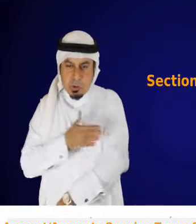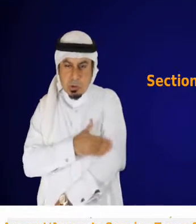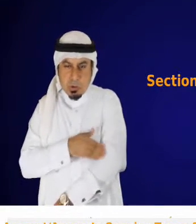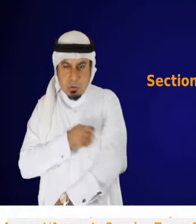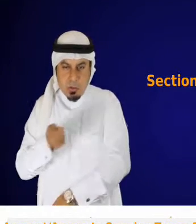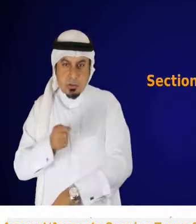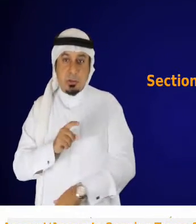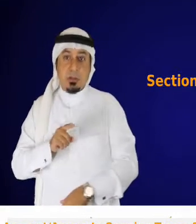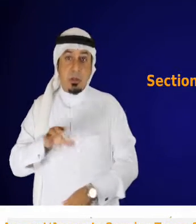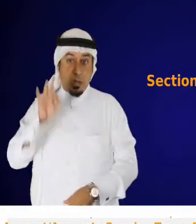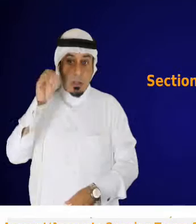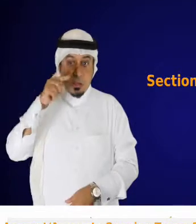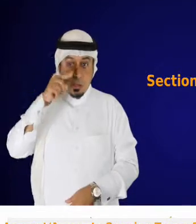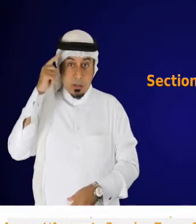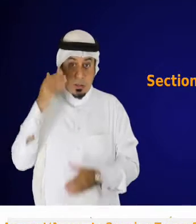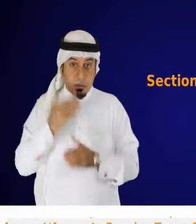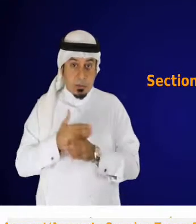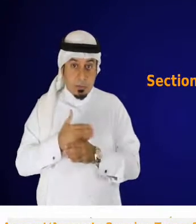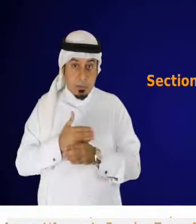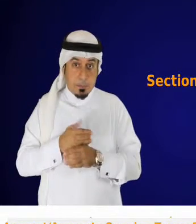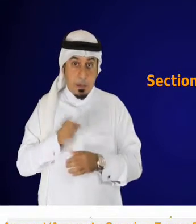as long as such delay was out of its control.